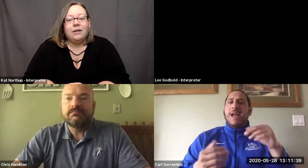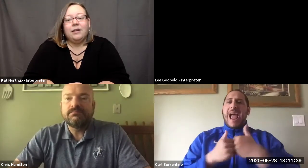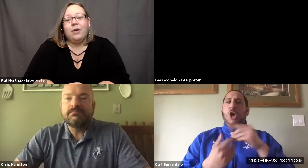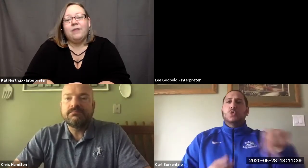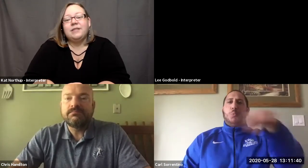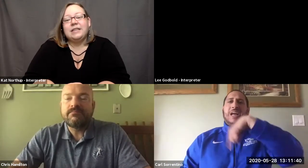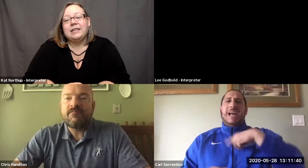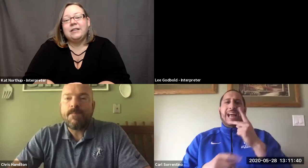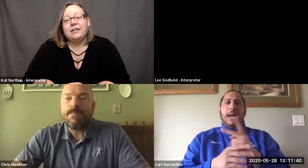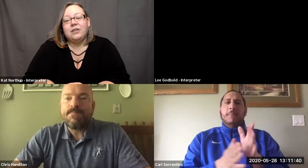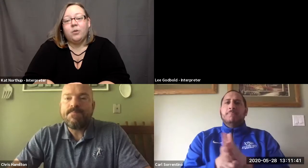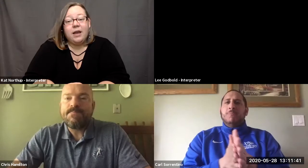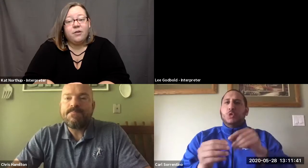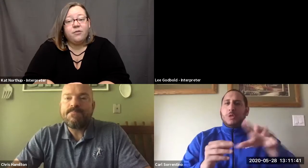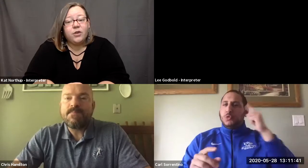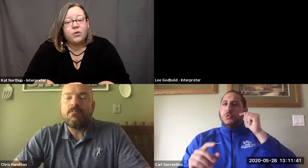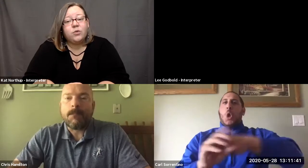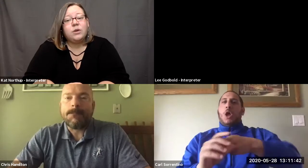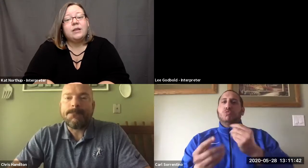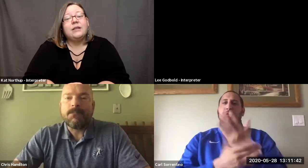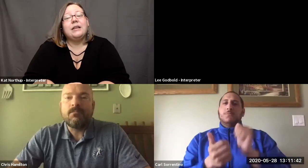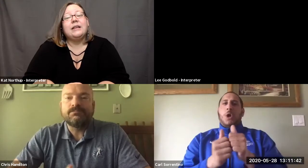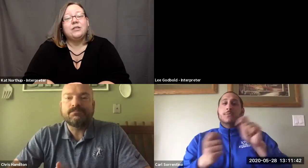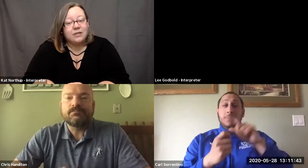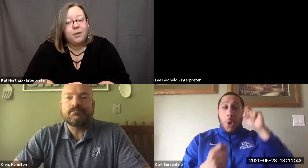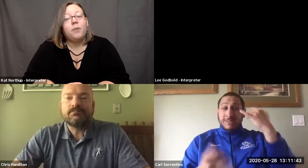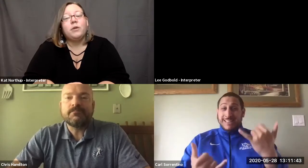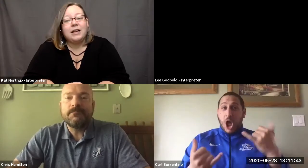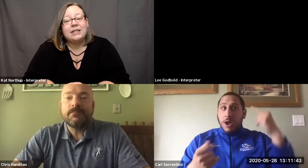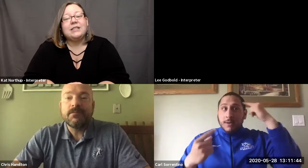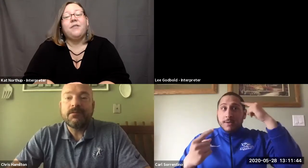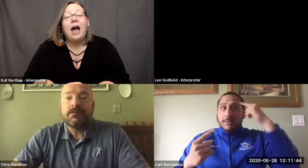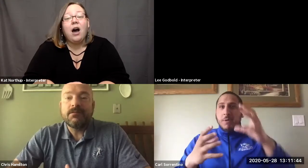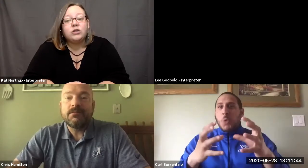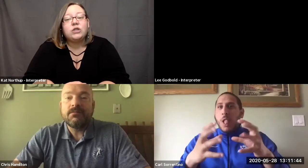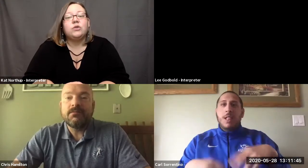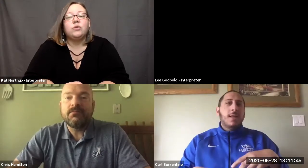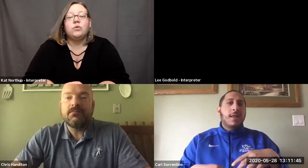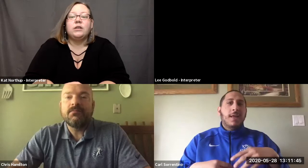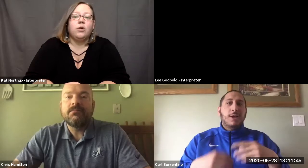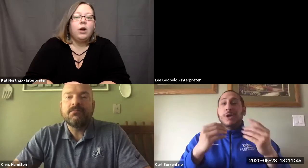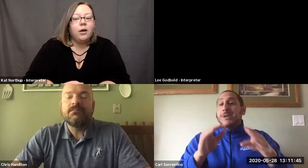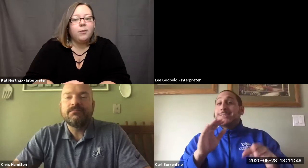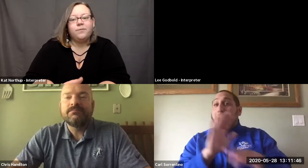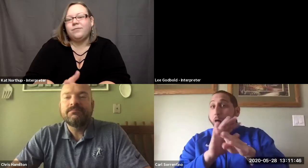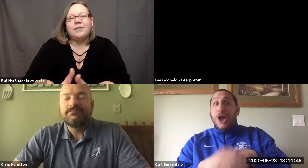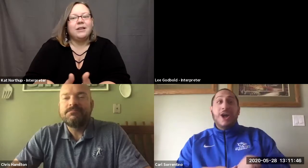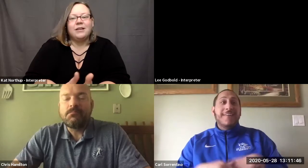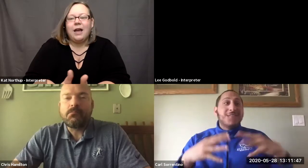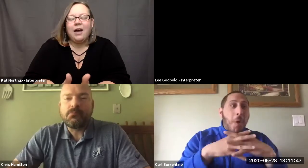Now I've seen, you know, we have a few come up with ideas of how to, you know, have